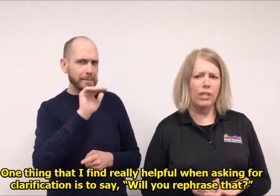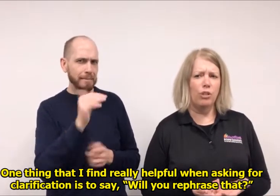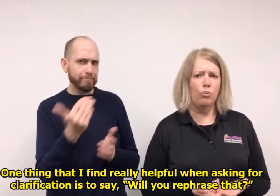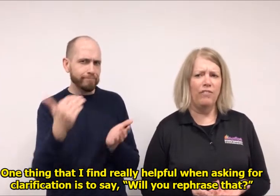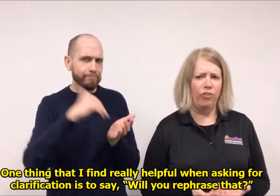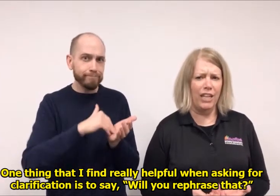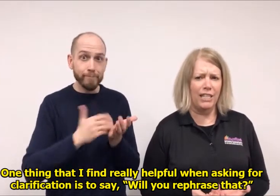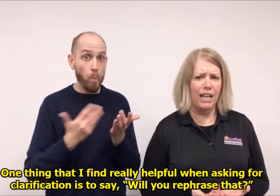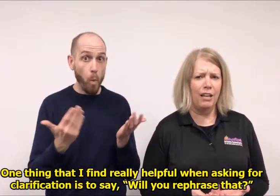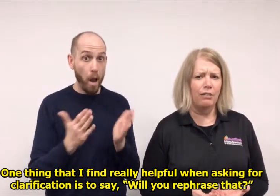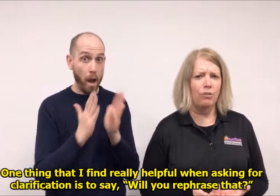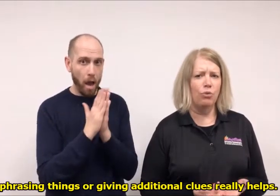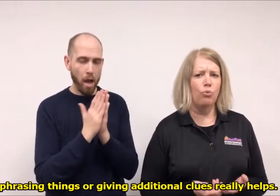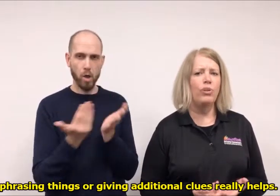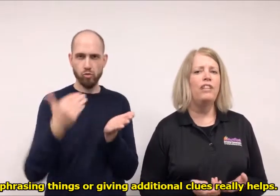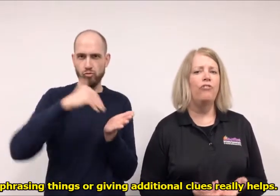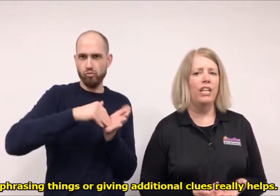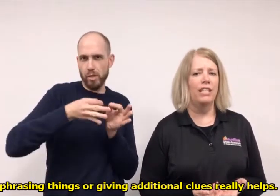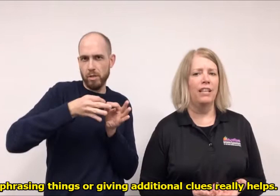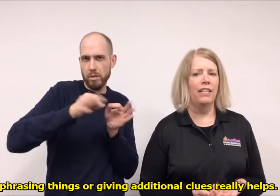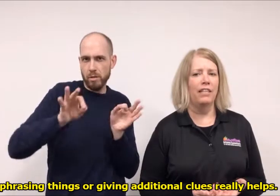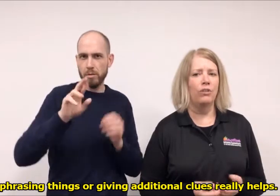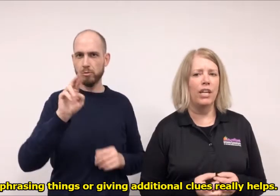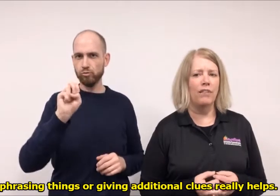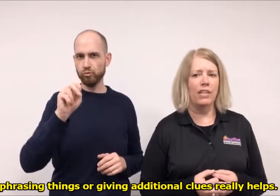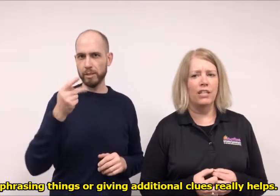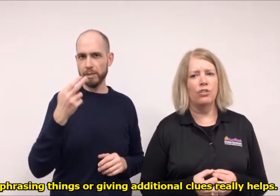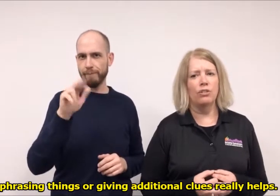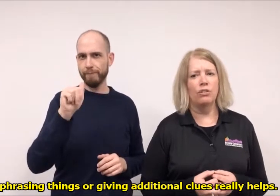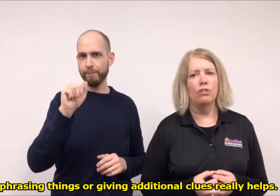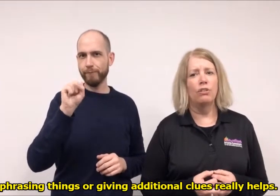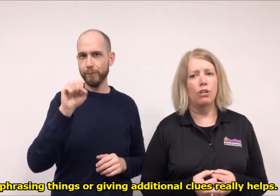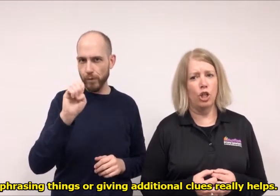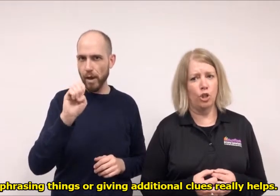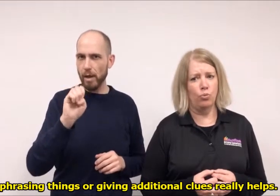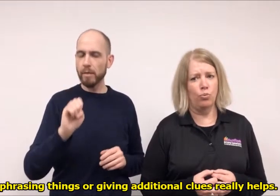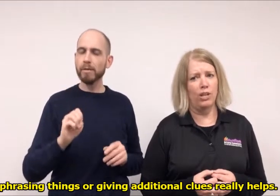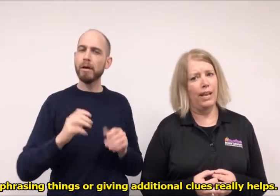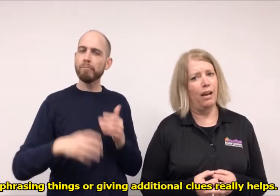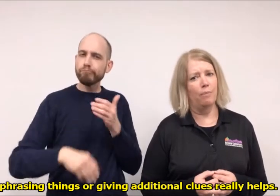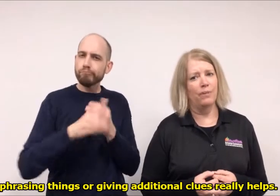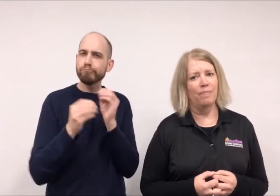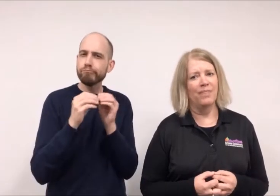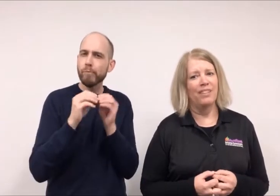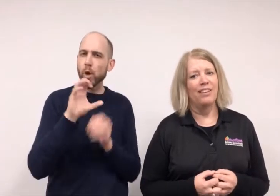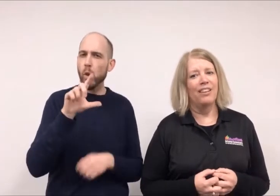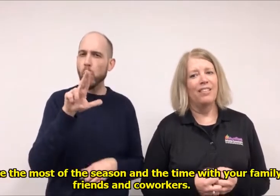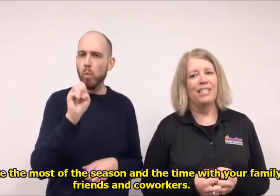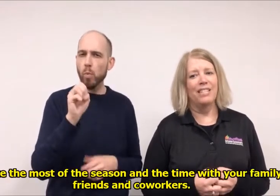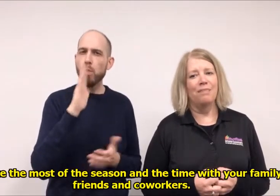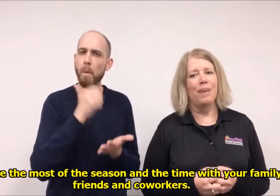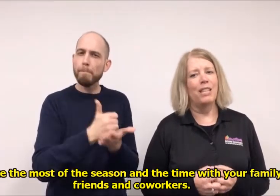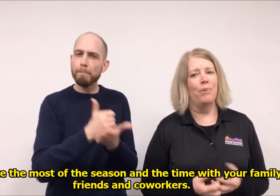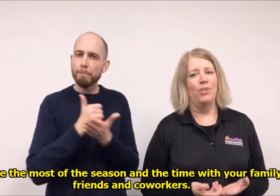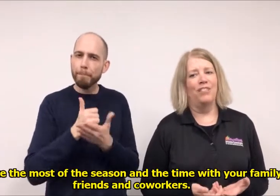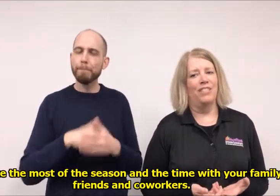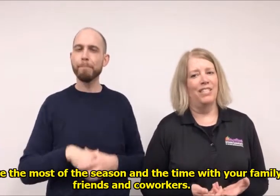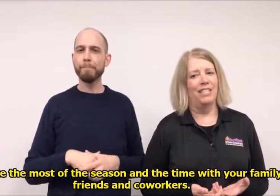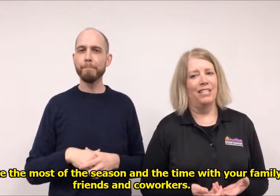you rephrase that? Rephrasing things or giving additional clues really helps. Make the most of the season